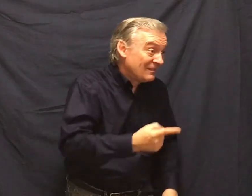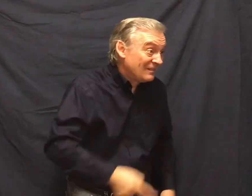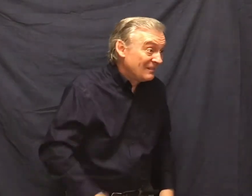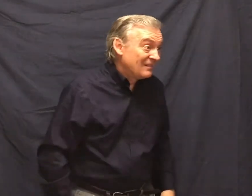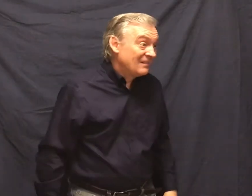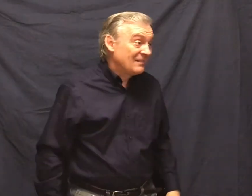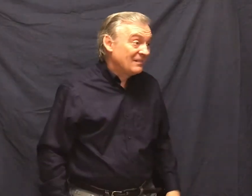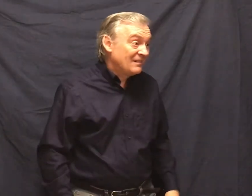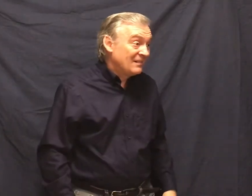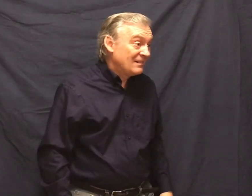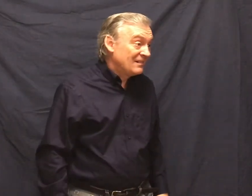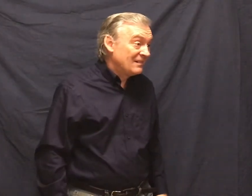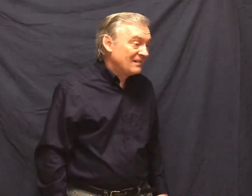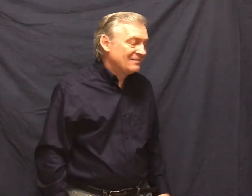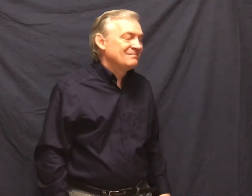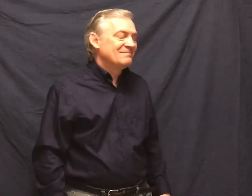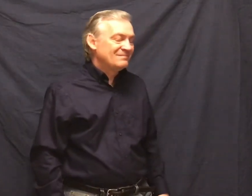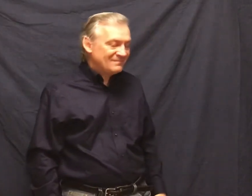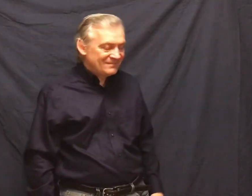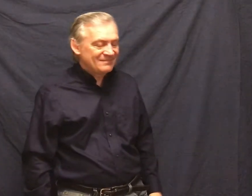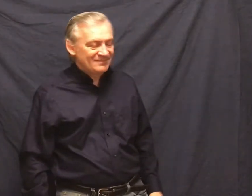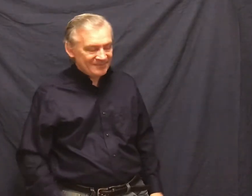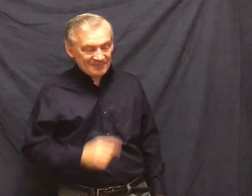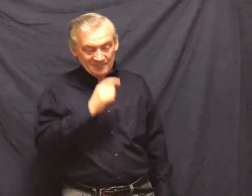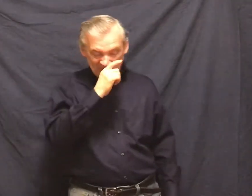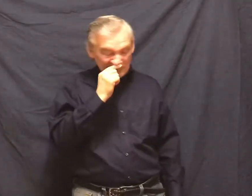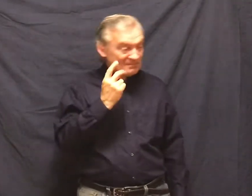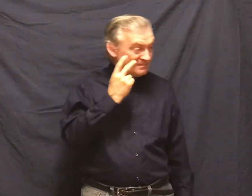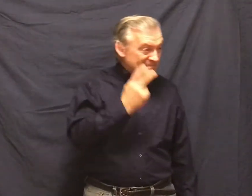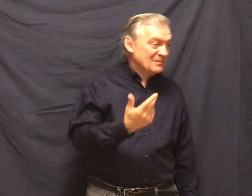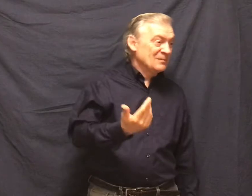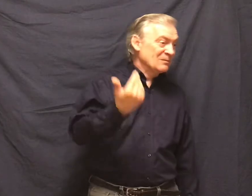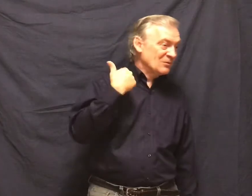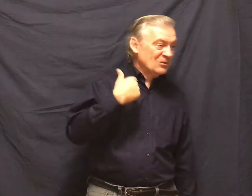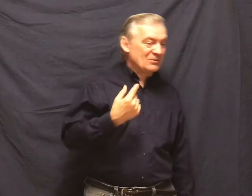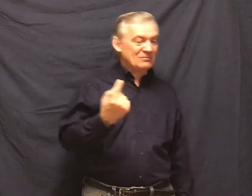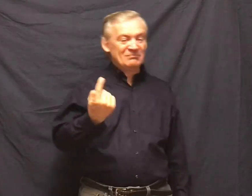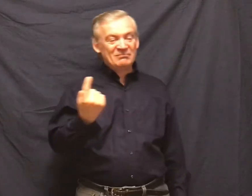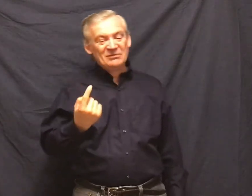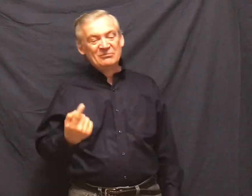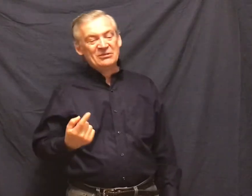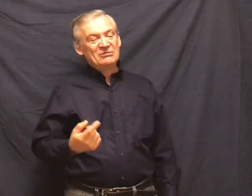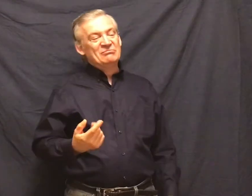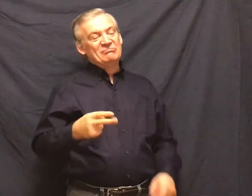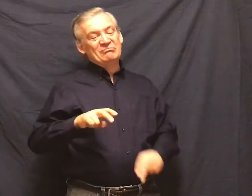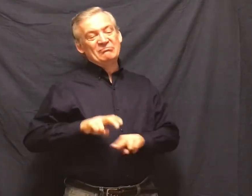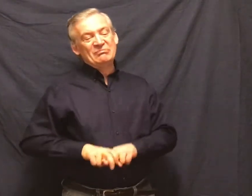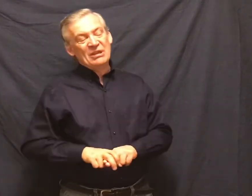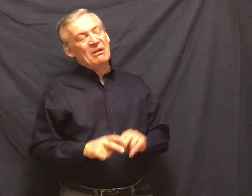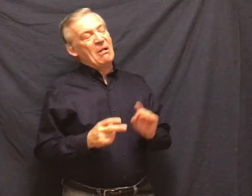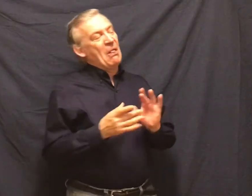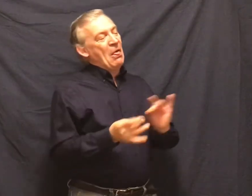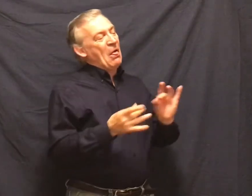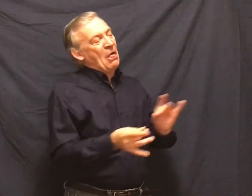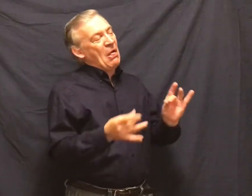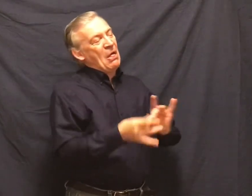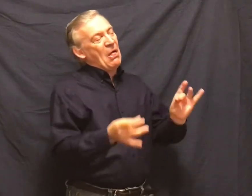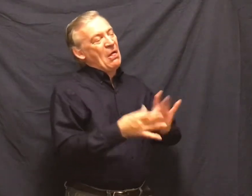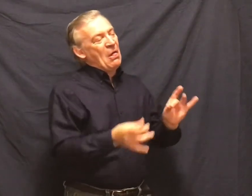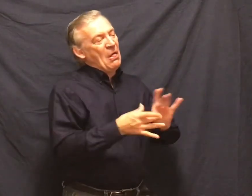I seen it over and over. A guy talking to another guy, and it don't make no difference if he don't hear or understand.